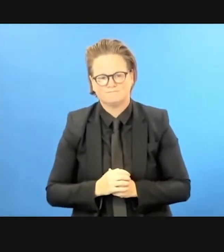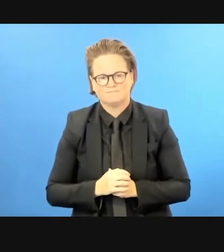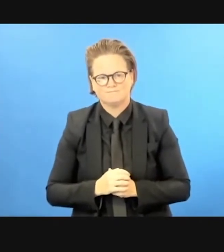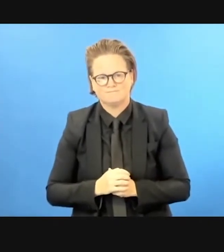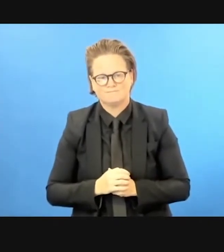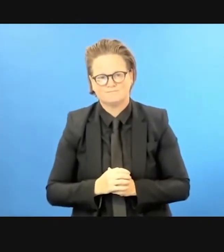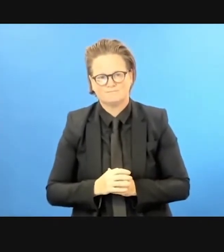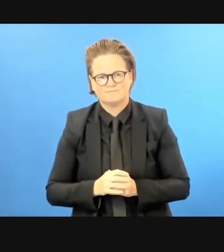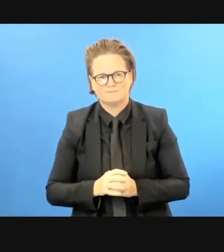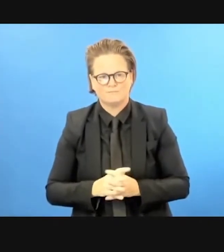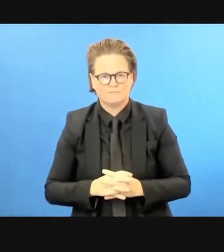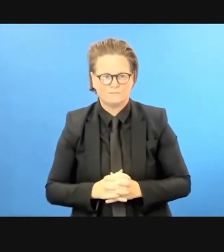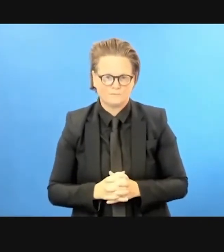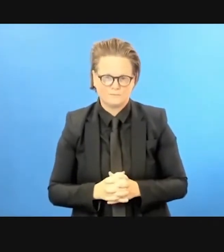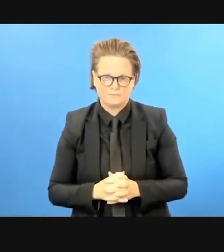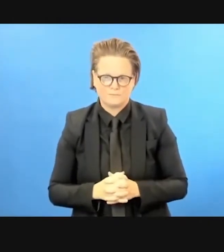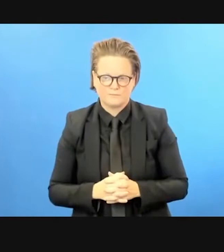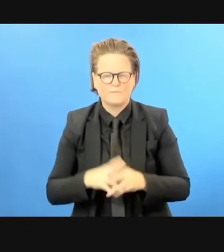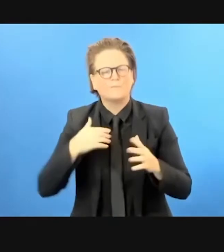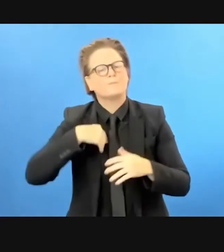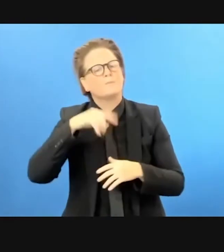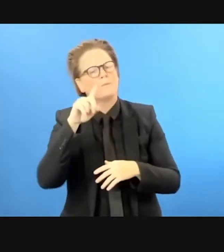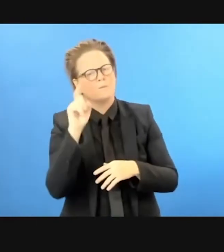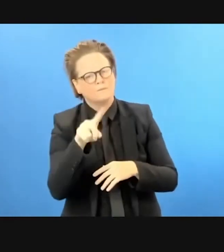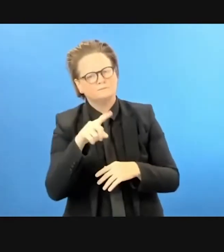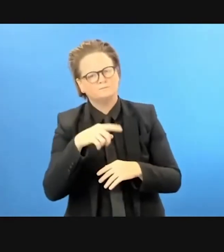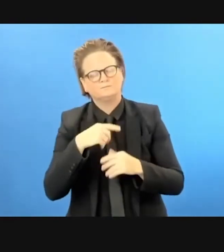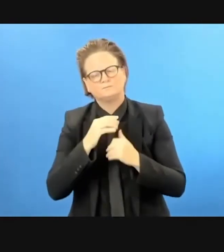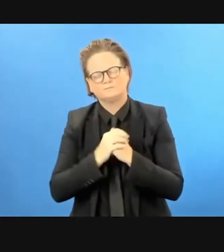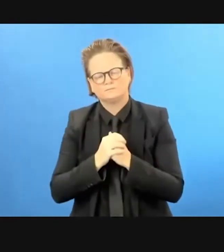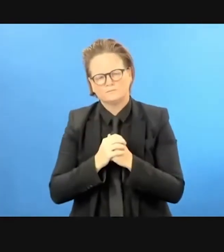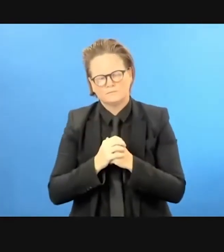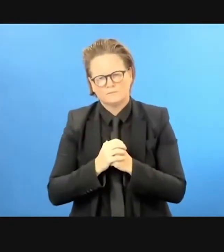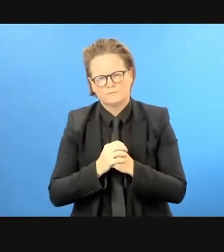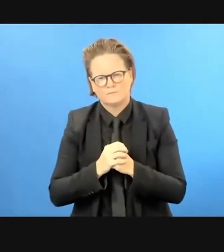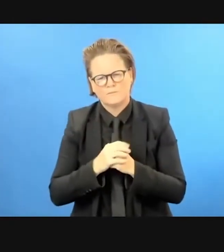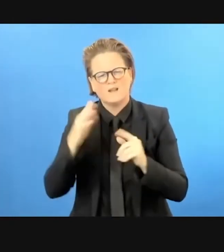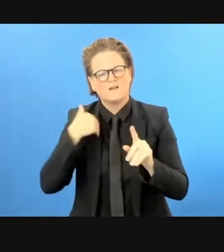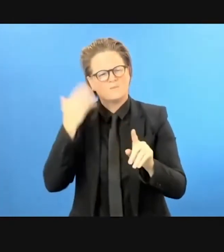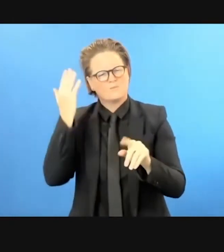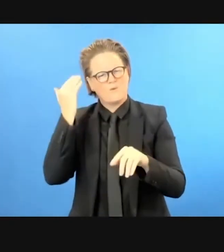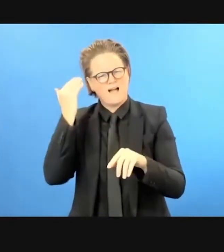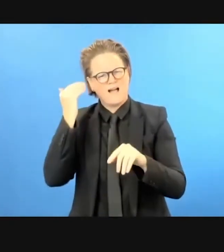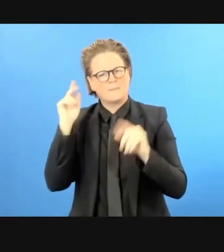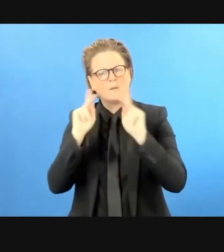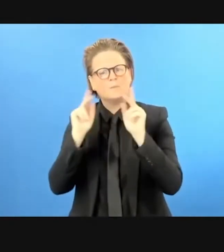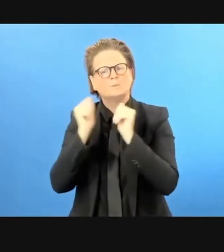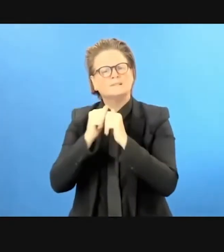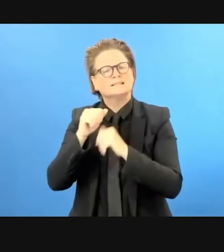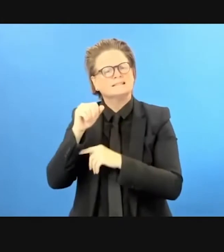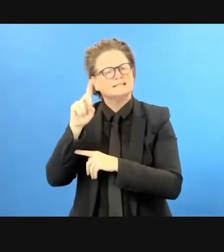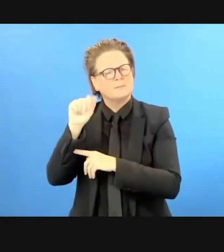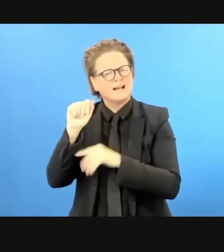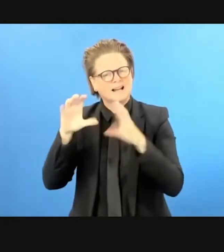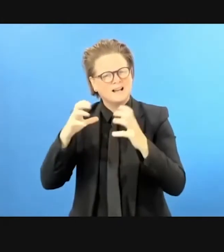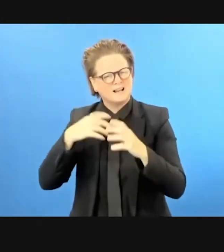Okay. This question, someone asked, why are people with disabilities one of the last people to get vaccine, and how can we